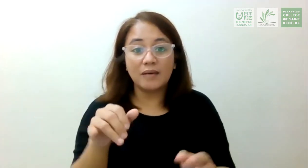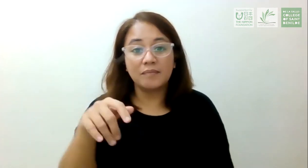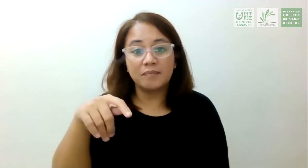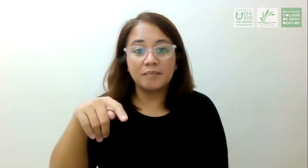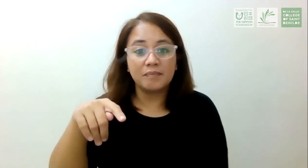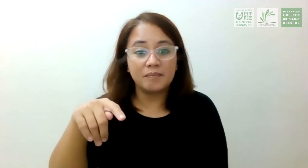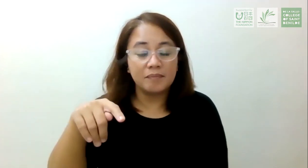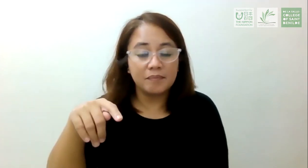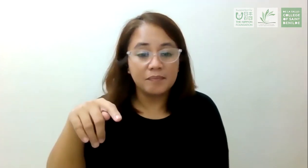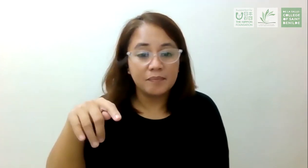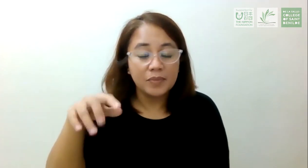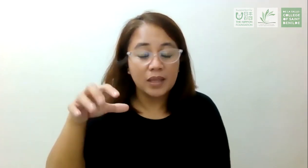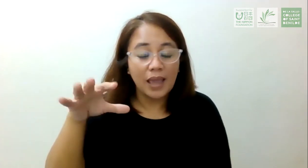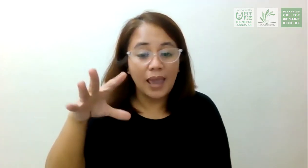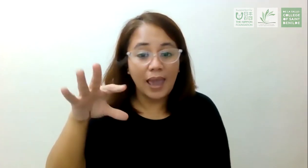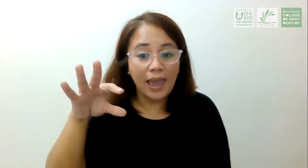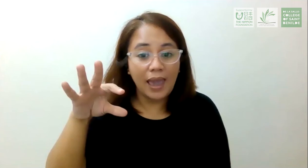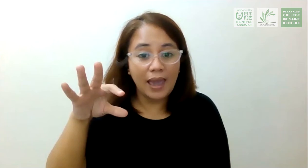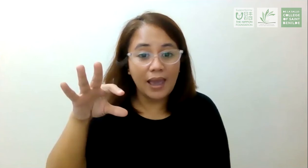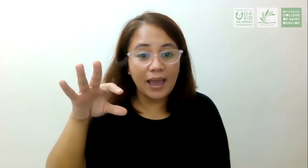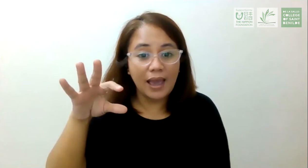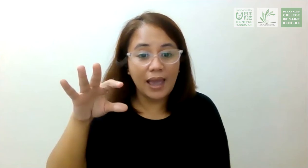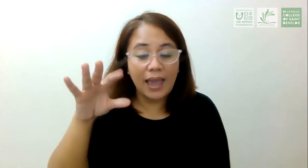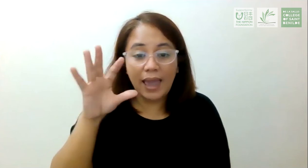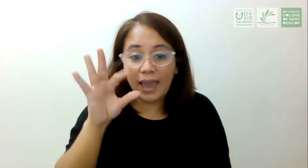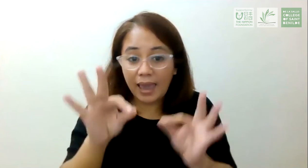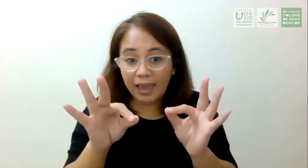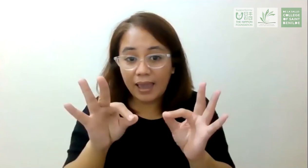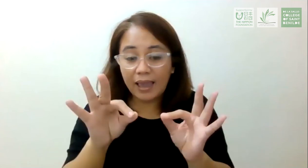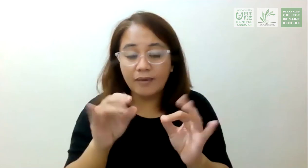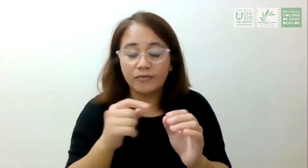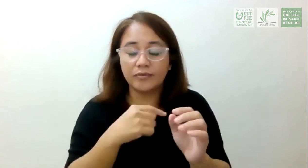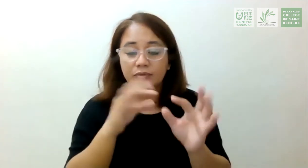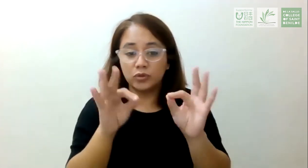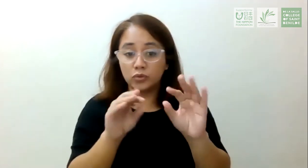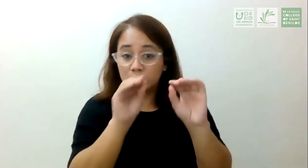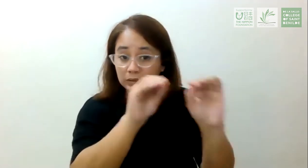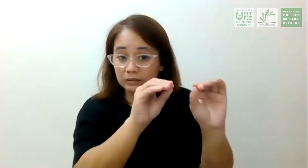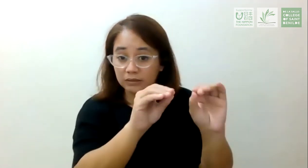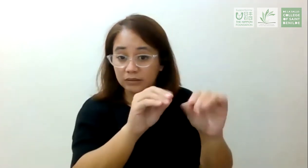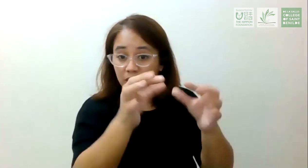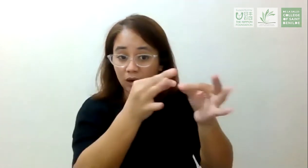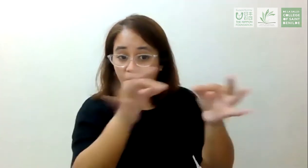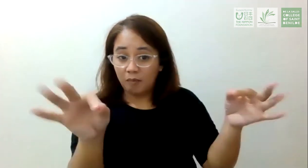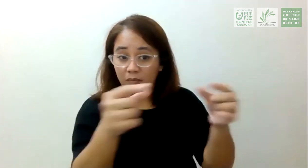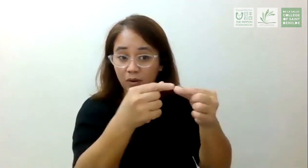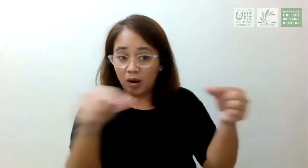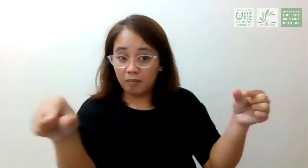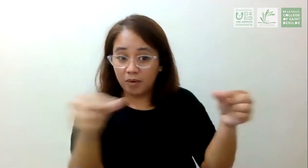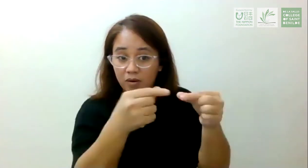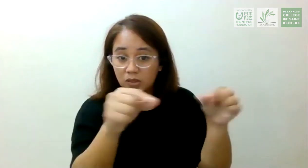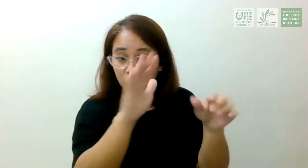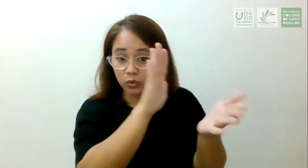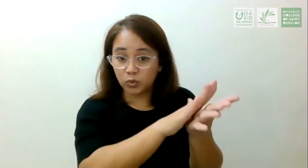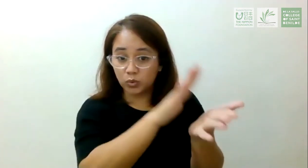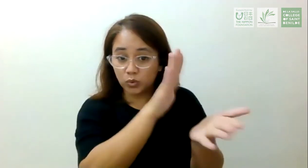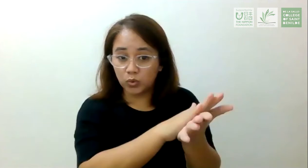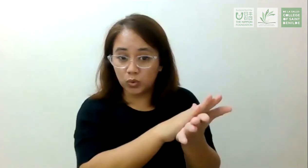So when you're often taught grammar in school, you're taught a noun is the name